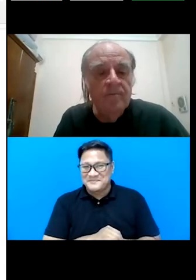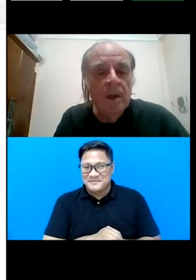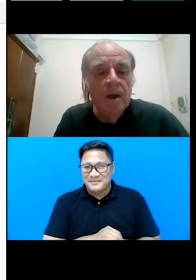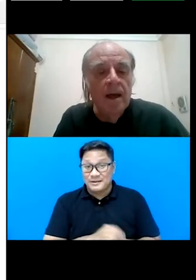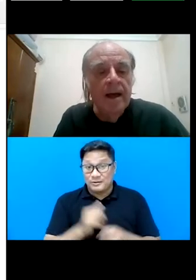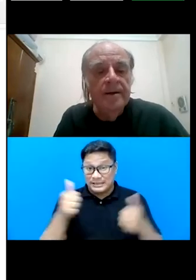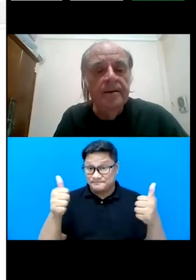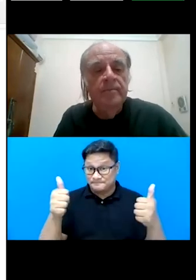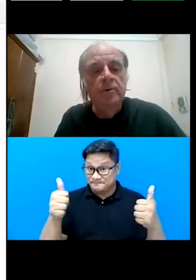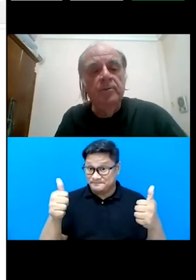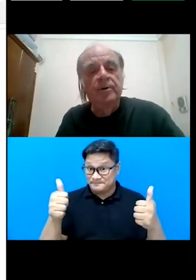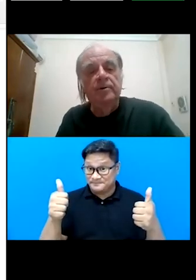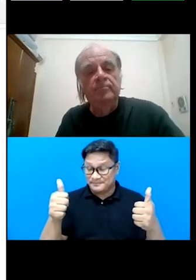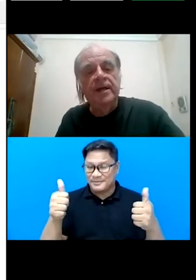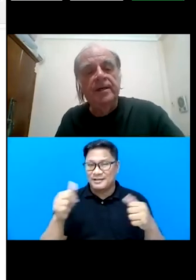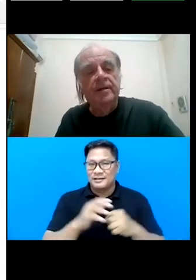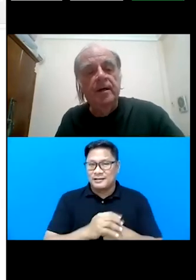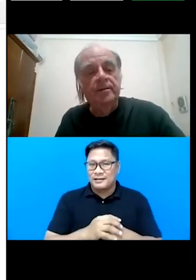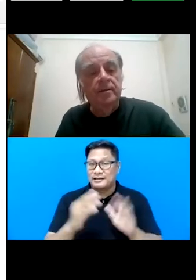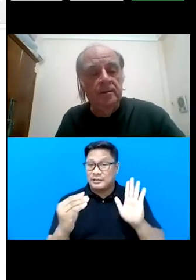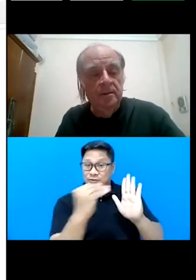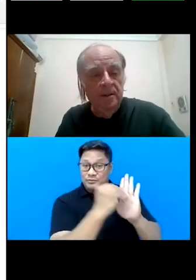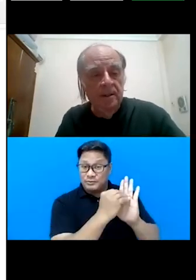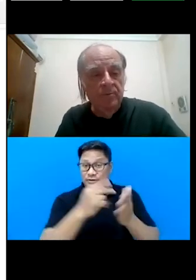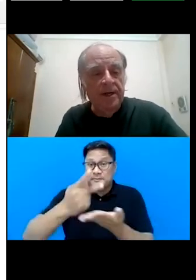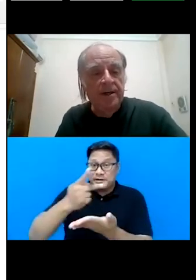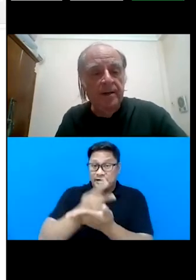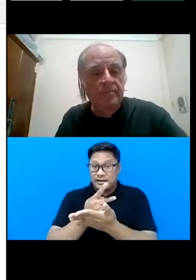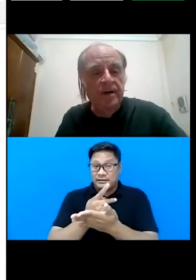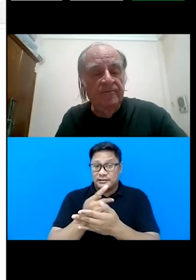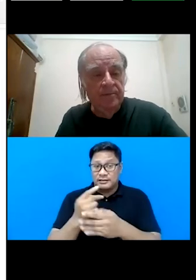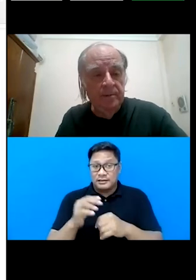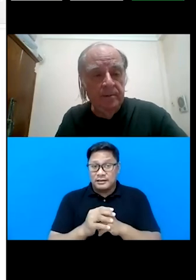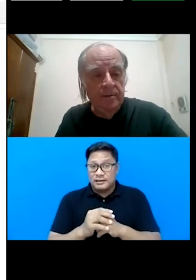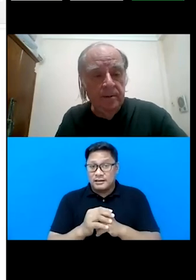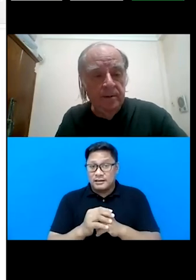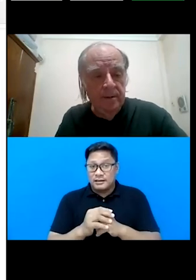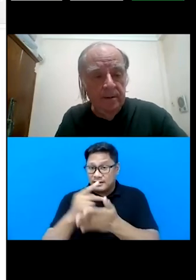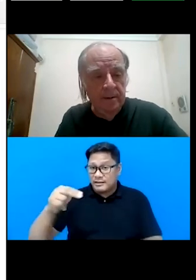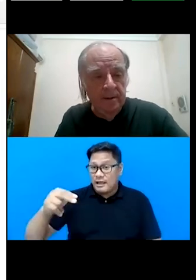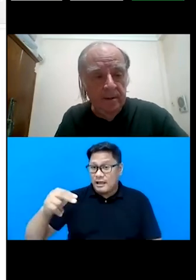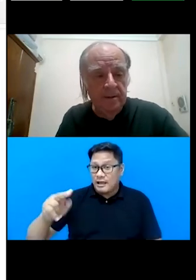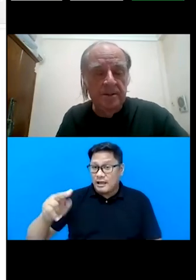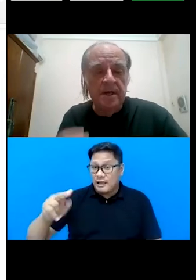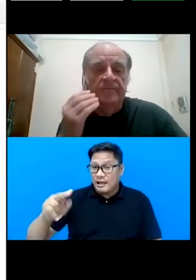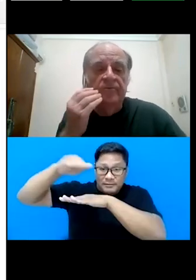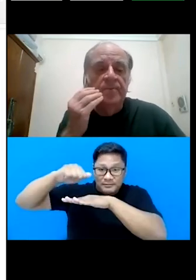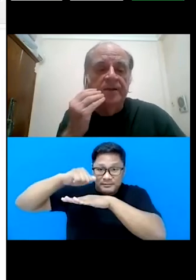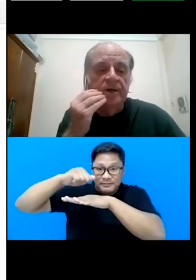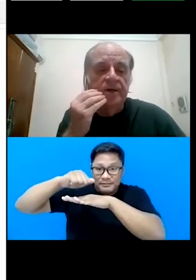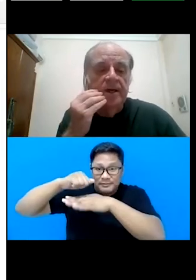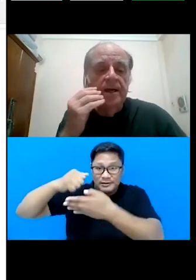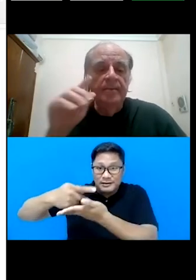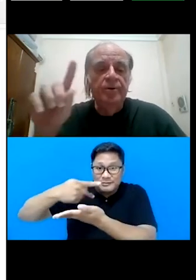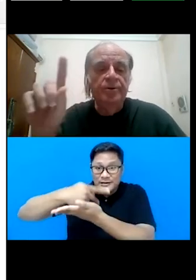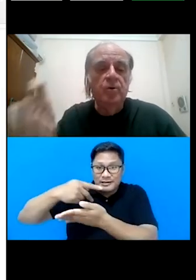Okay. And then you would put predicate under predicate above the sign for